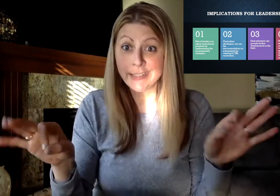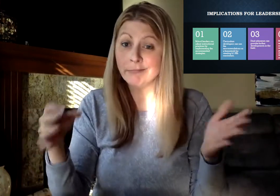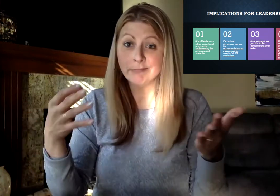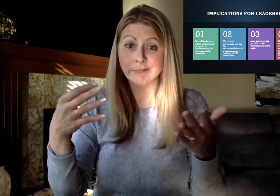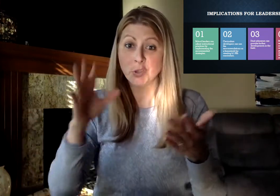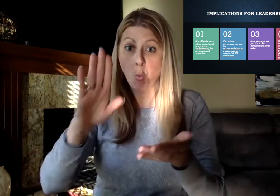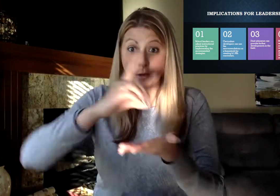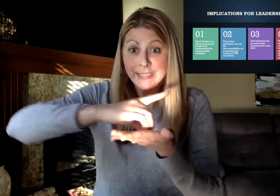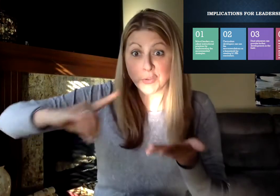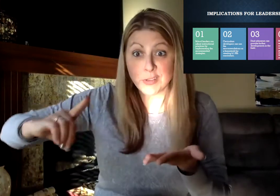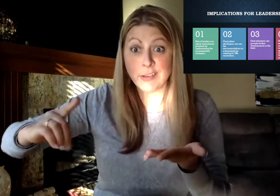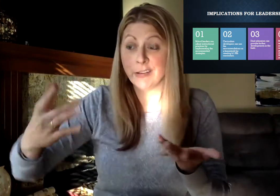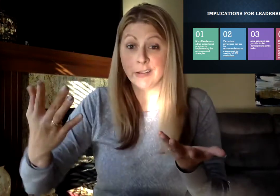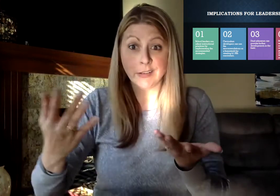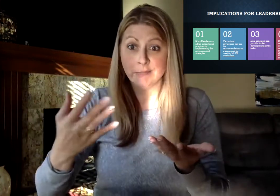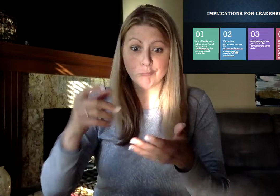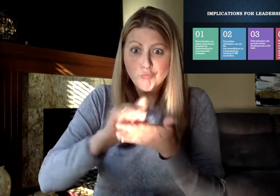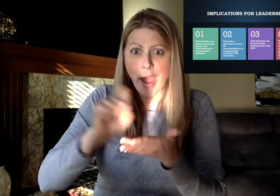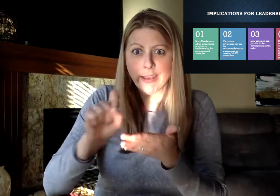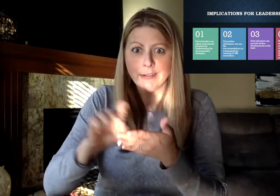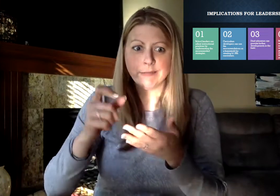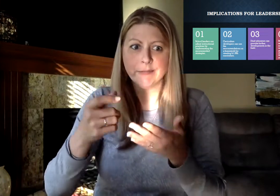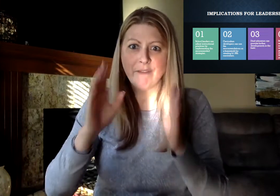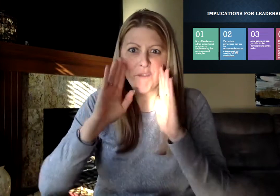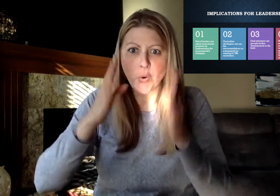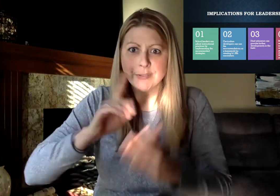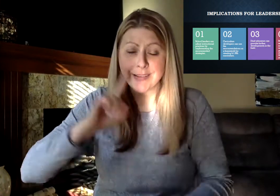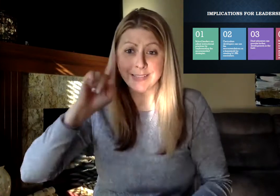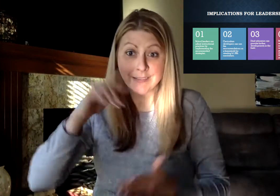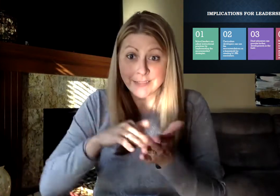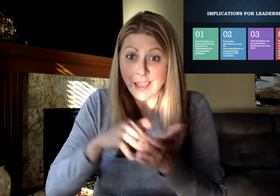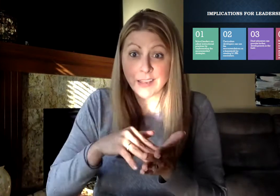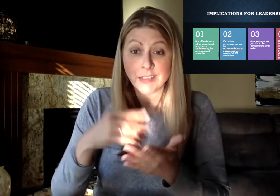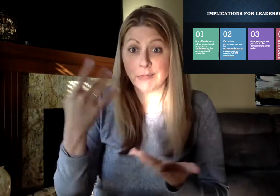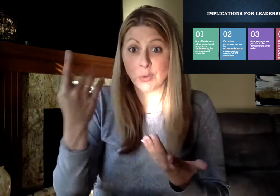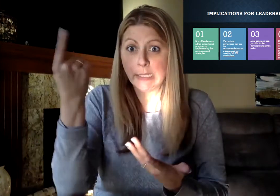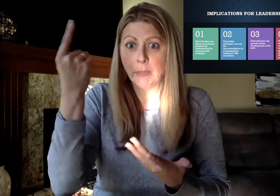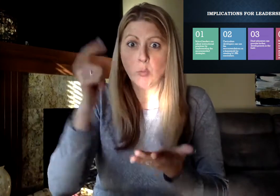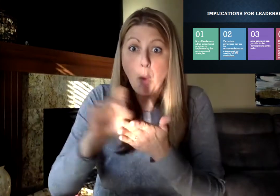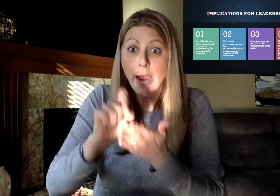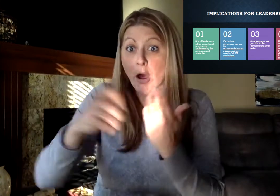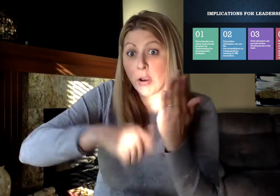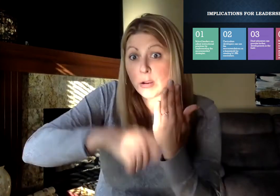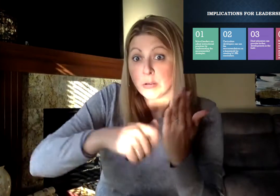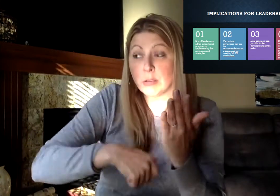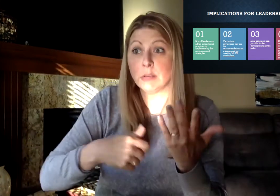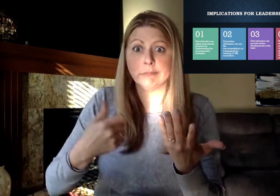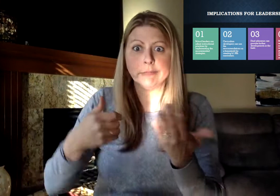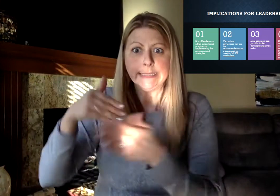PhD degree and write a dissertation, complete a focus on deaf studies or something. Write